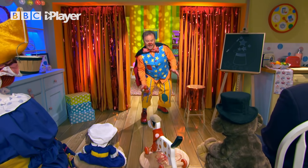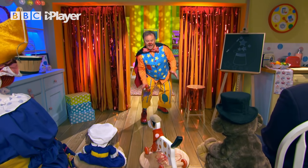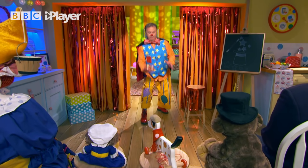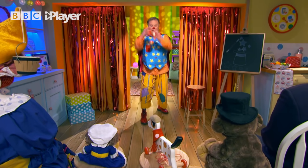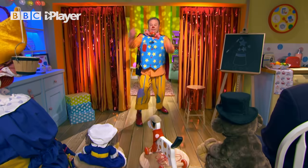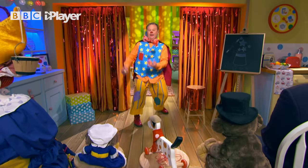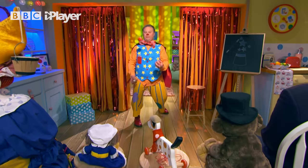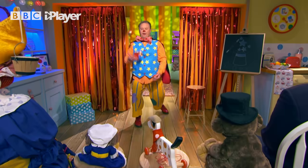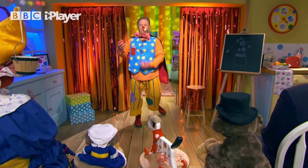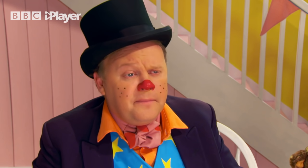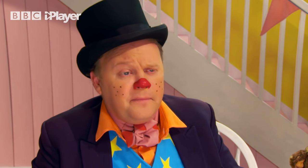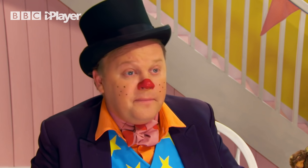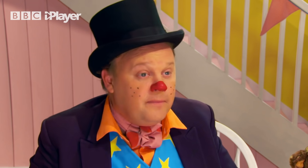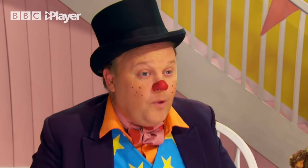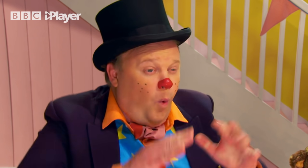Hey, up, up, up, hey, up.